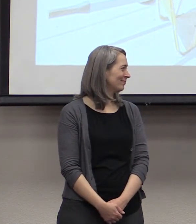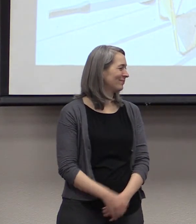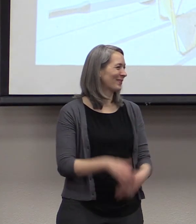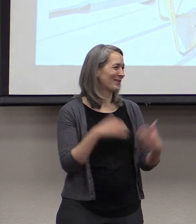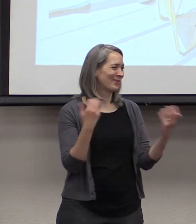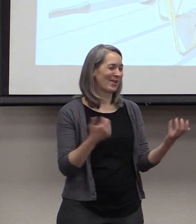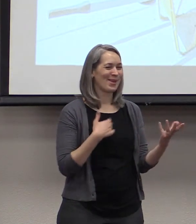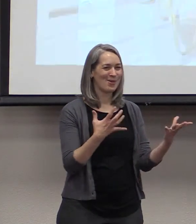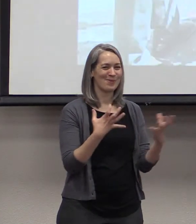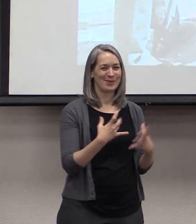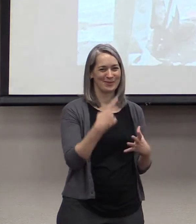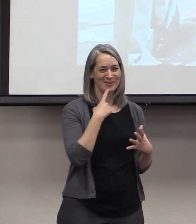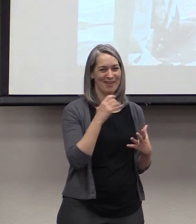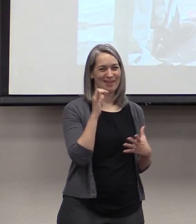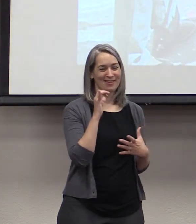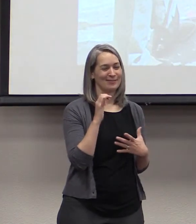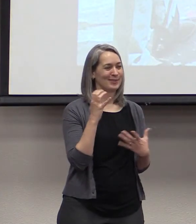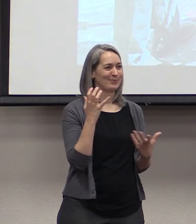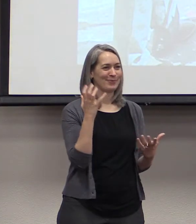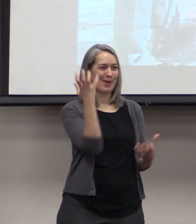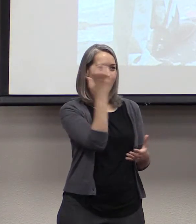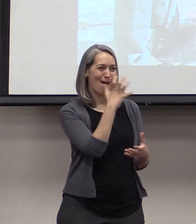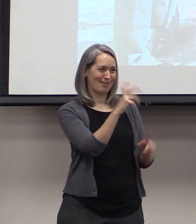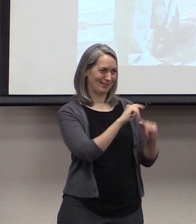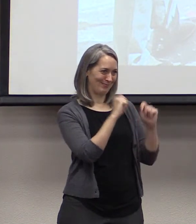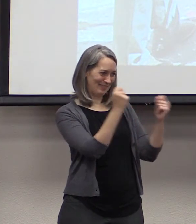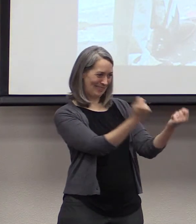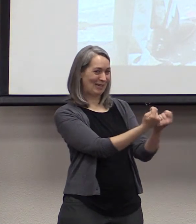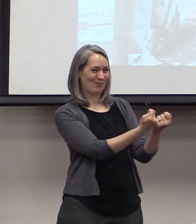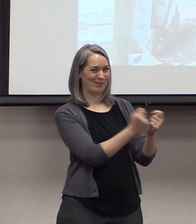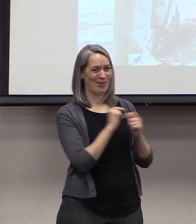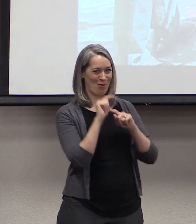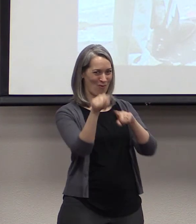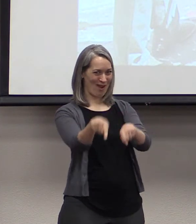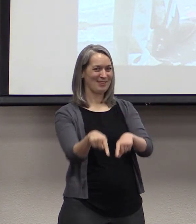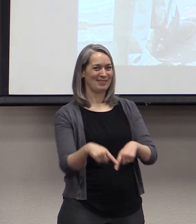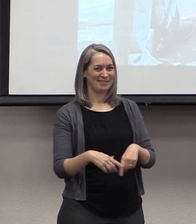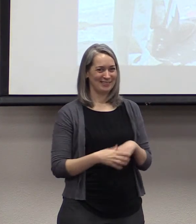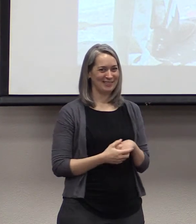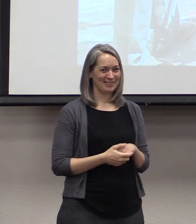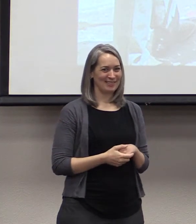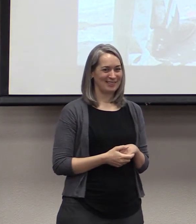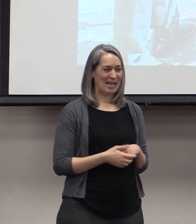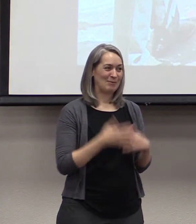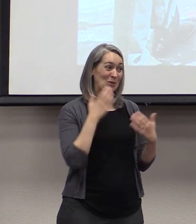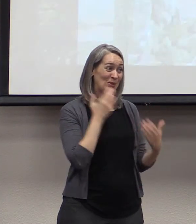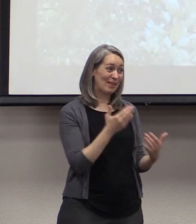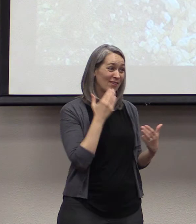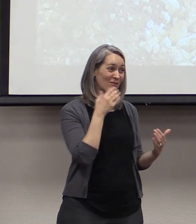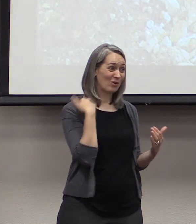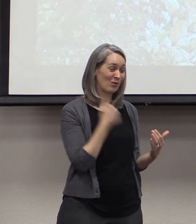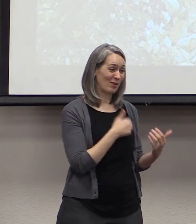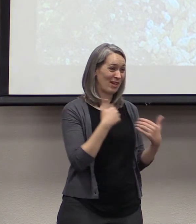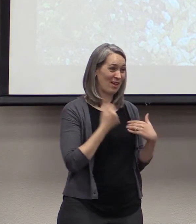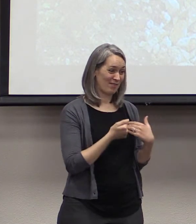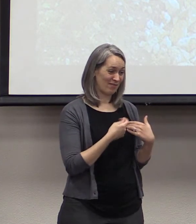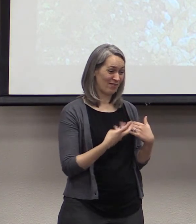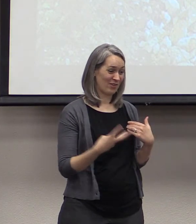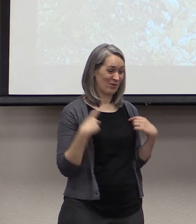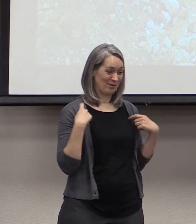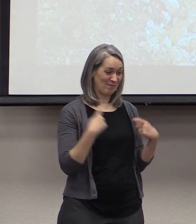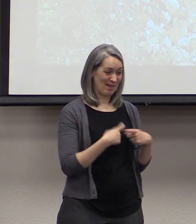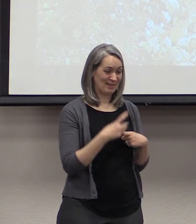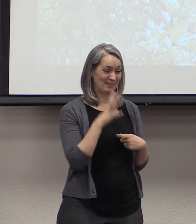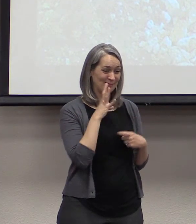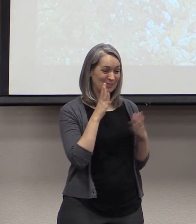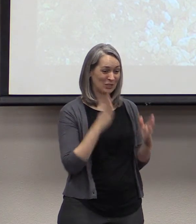Well, I just want to say what an incredible team we had. So thankful we had a couple of Spanish speakers,